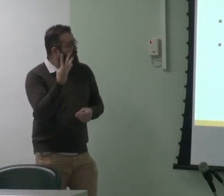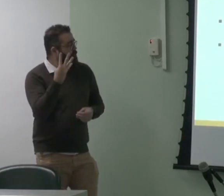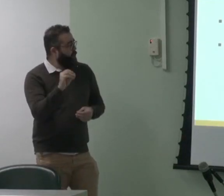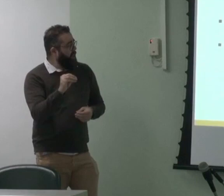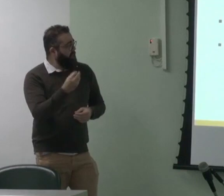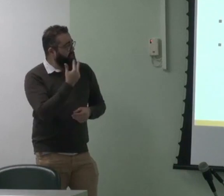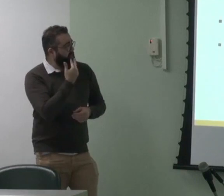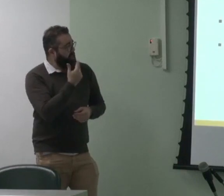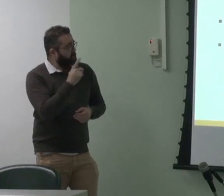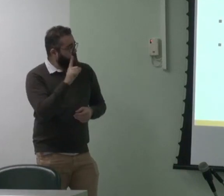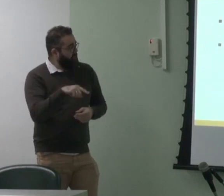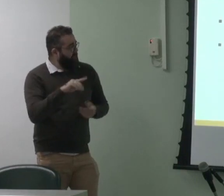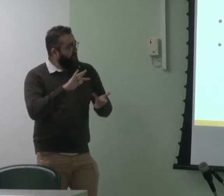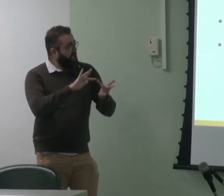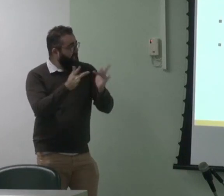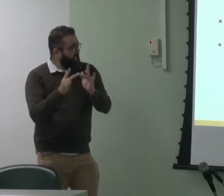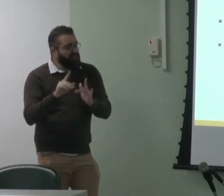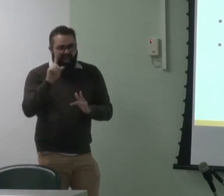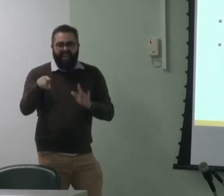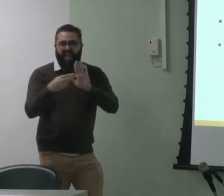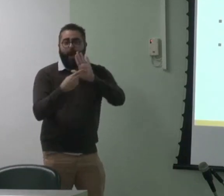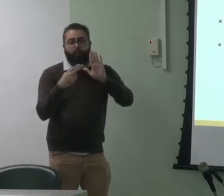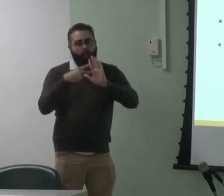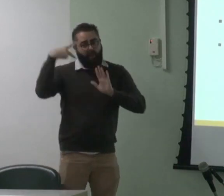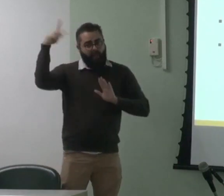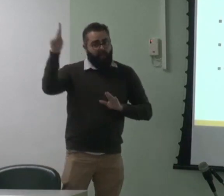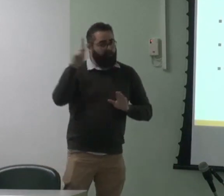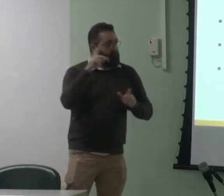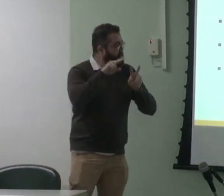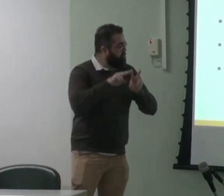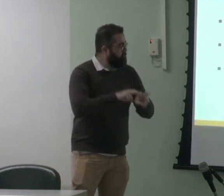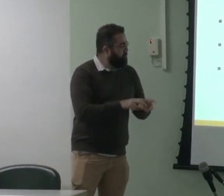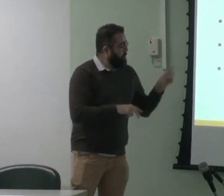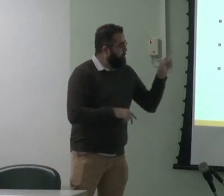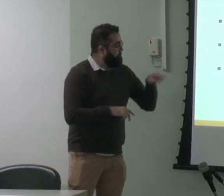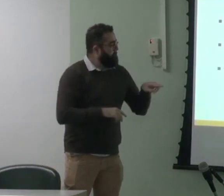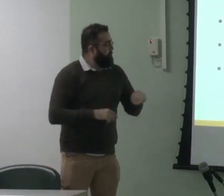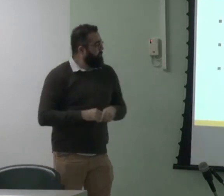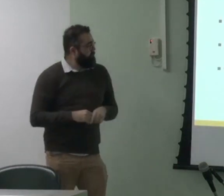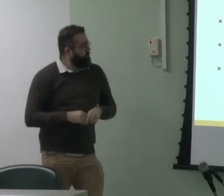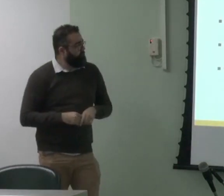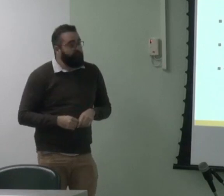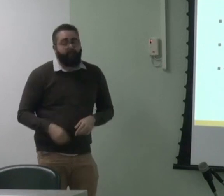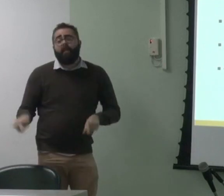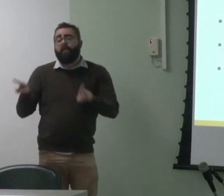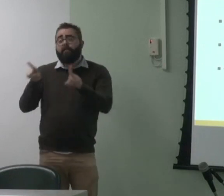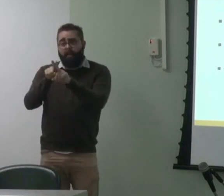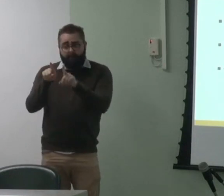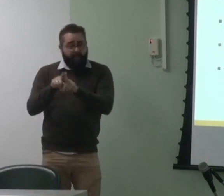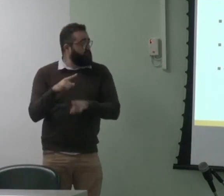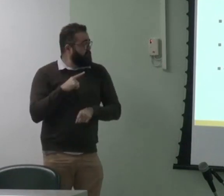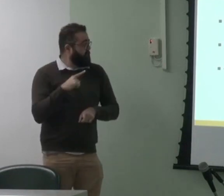is exploited in these languages. However, there are questions which